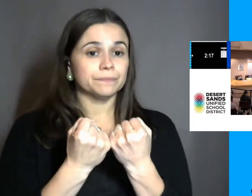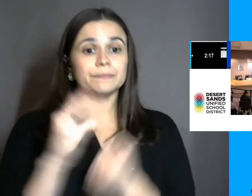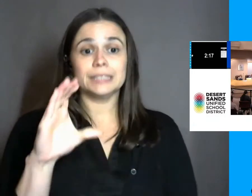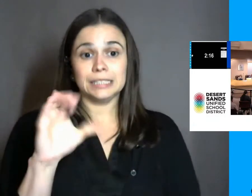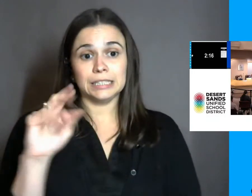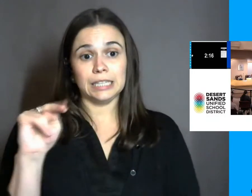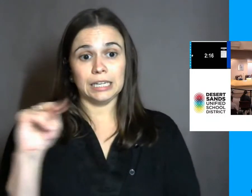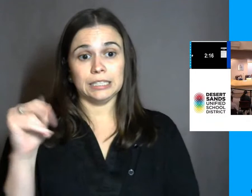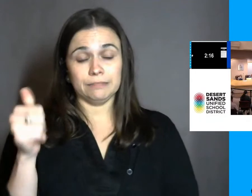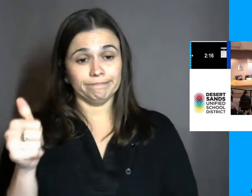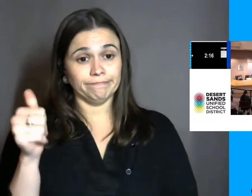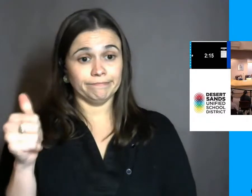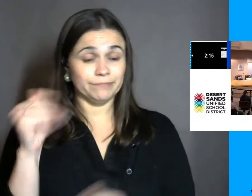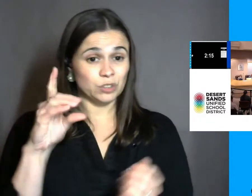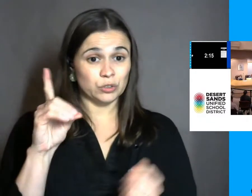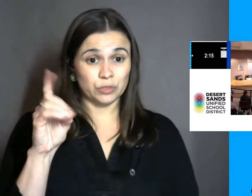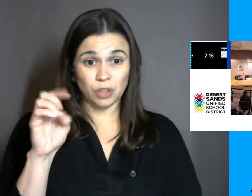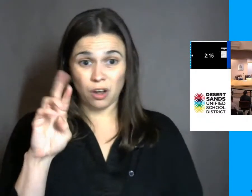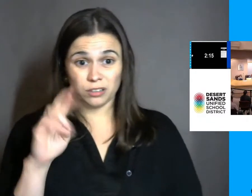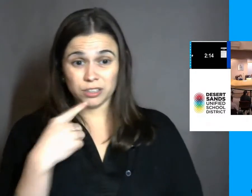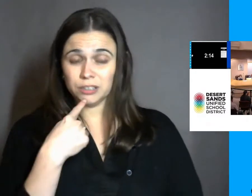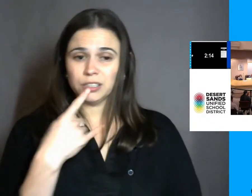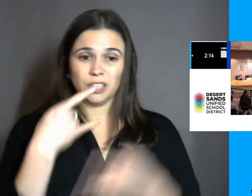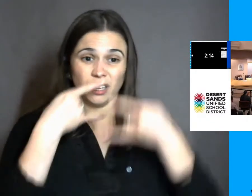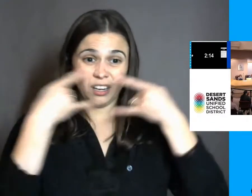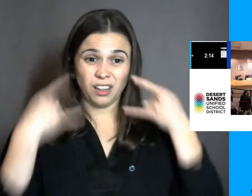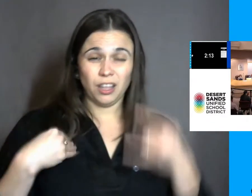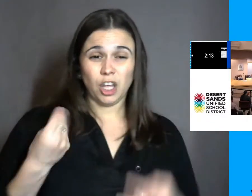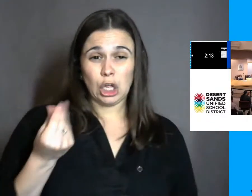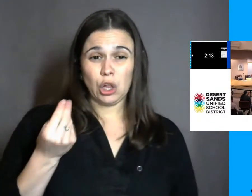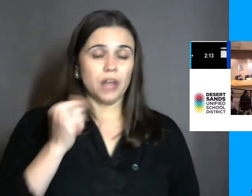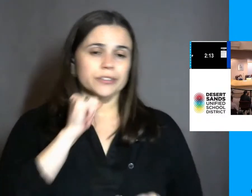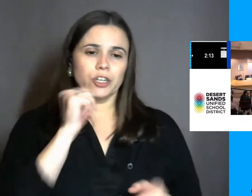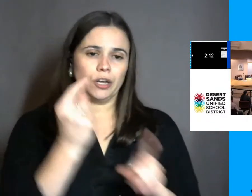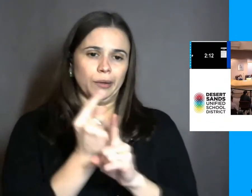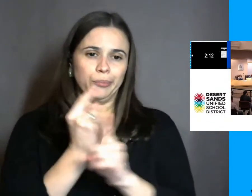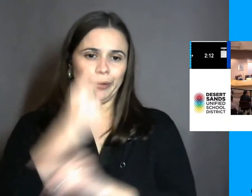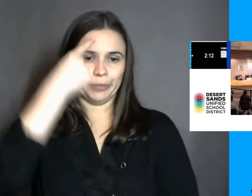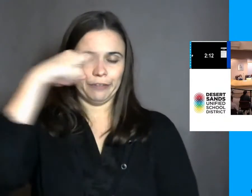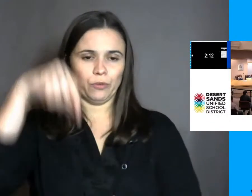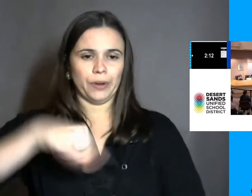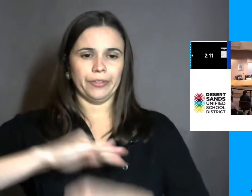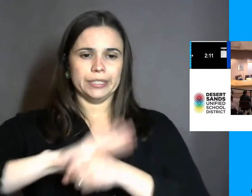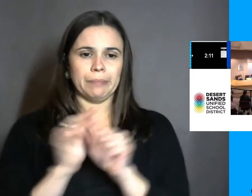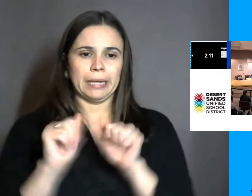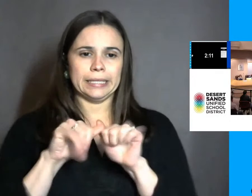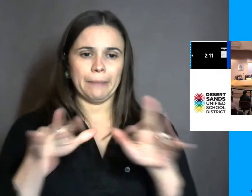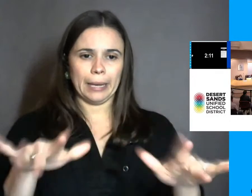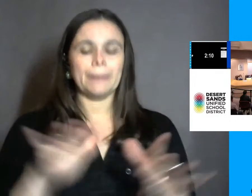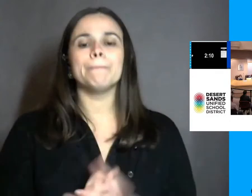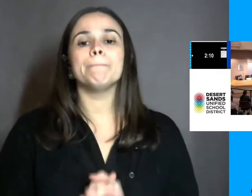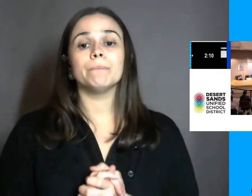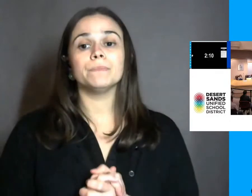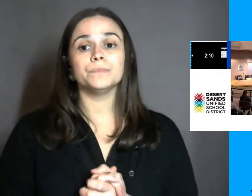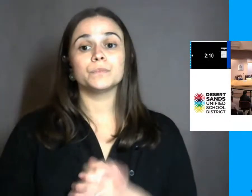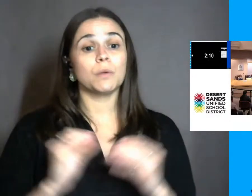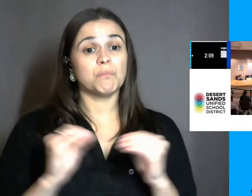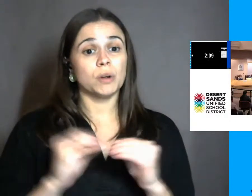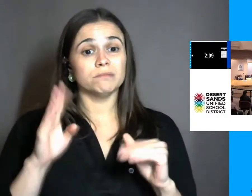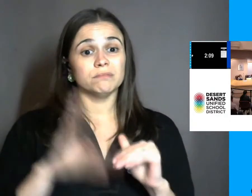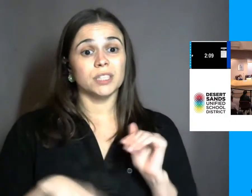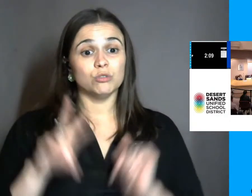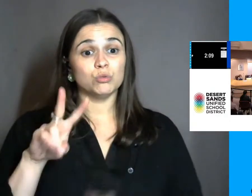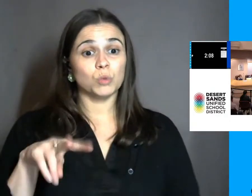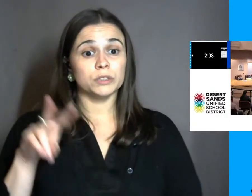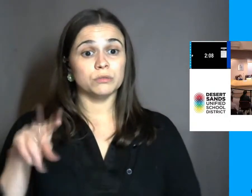that cloth masks are not appropriate for this pandemic. So, over 22 months, the public has been walking